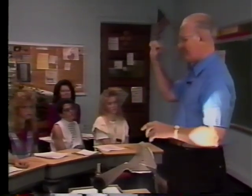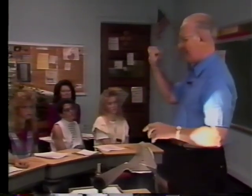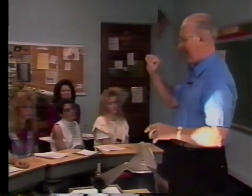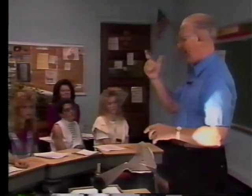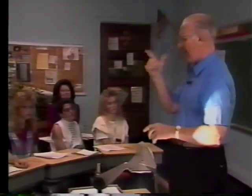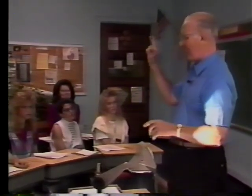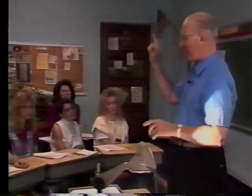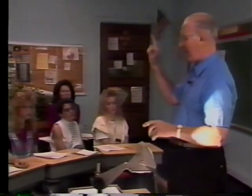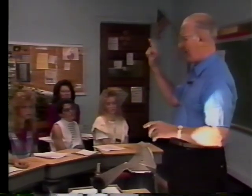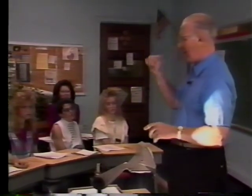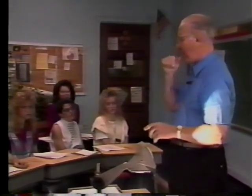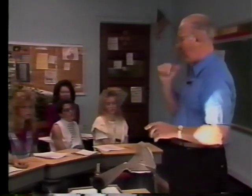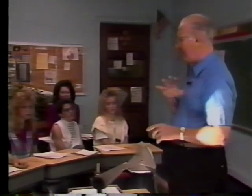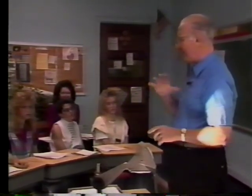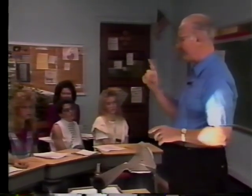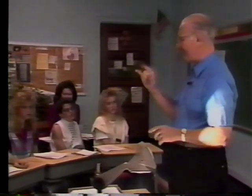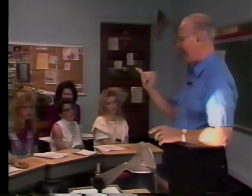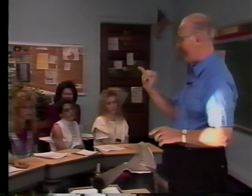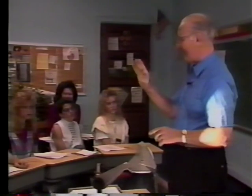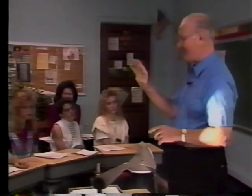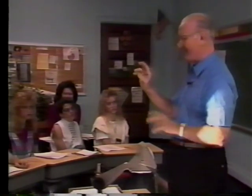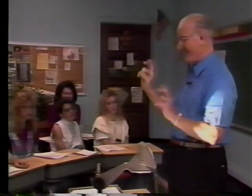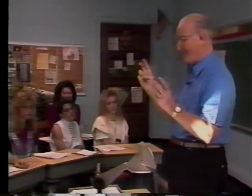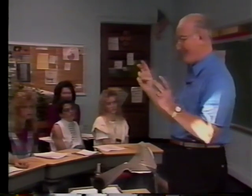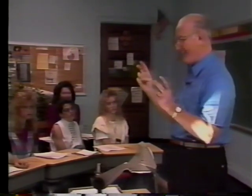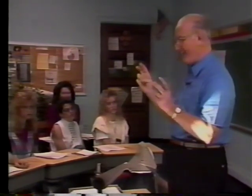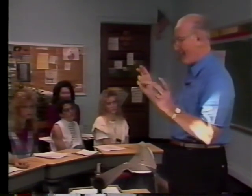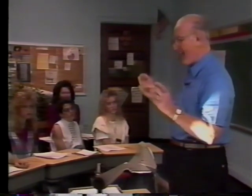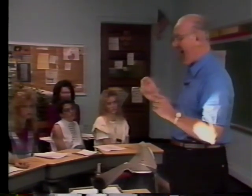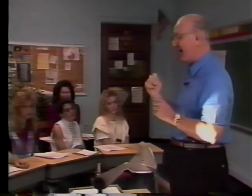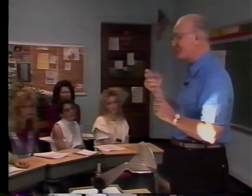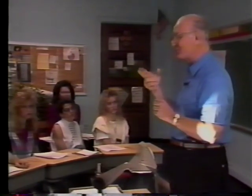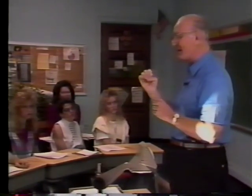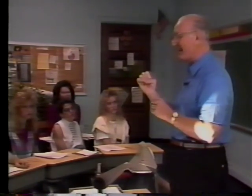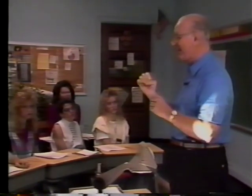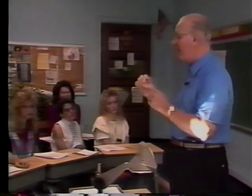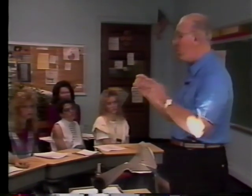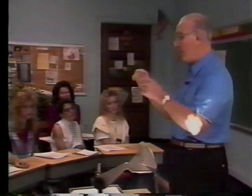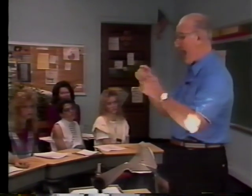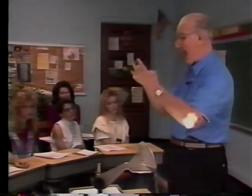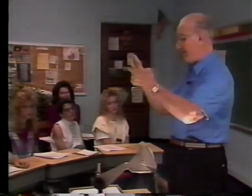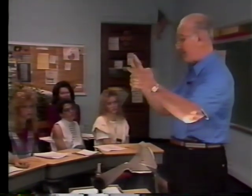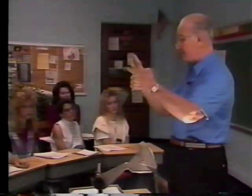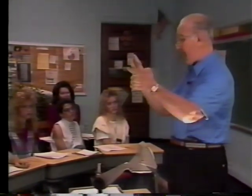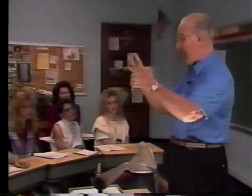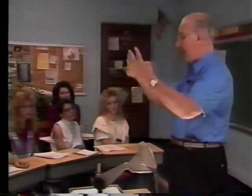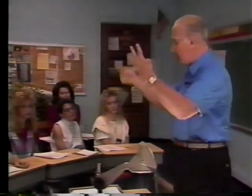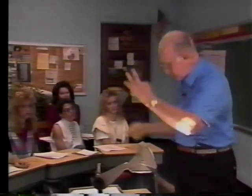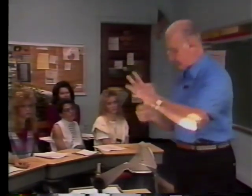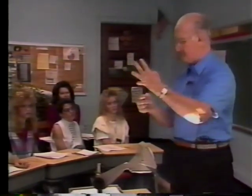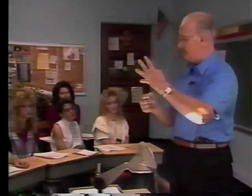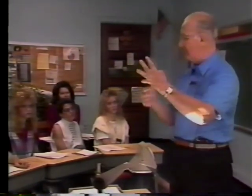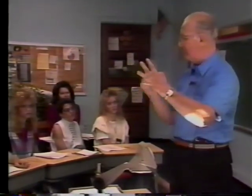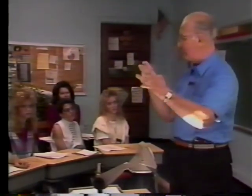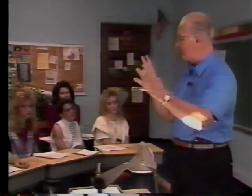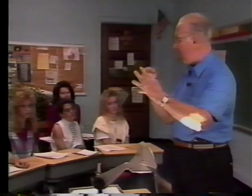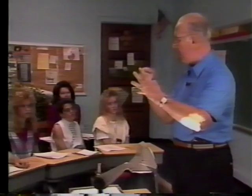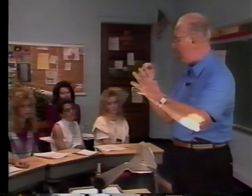A liberal, a woman's liberal. And she would have this line run